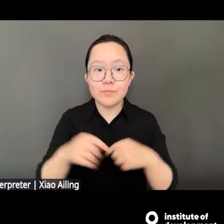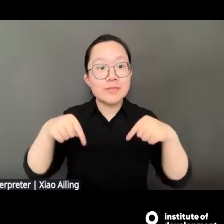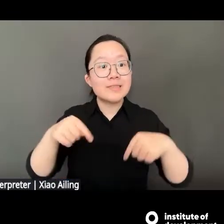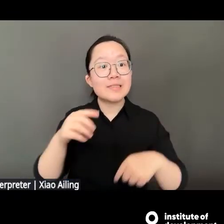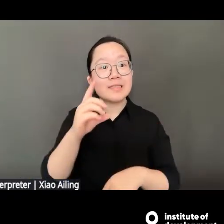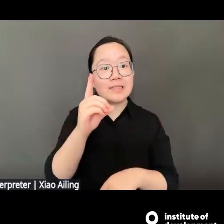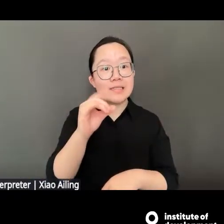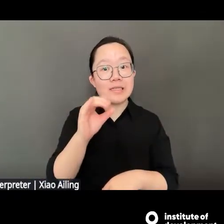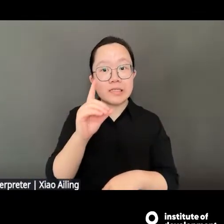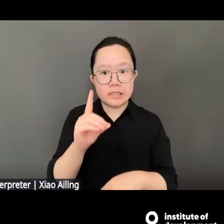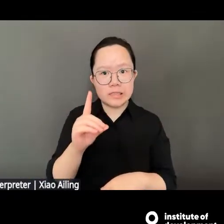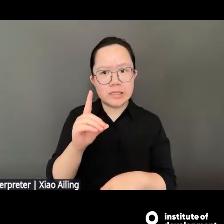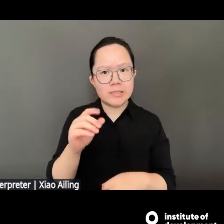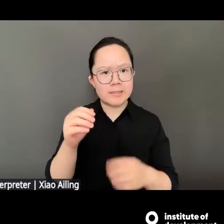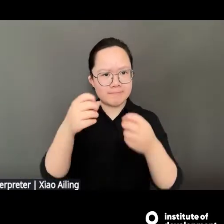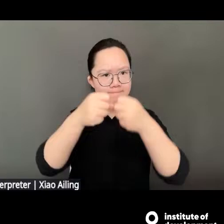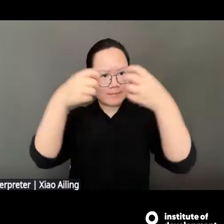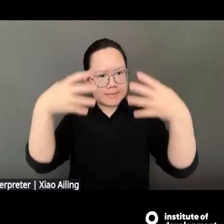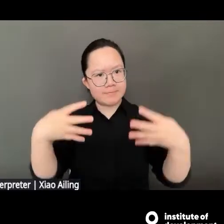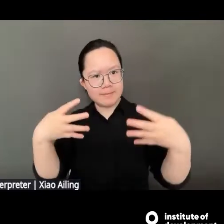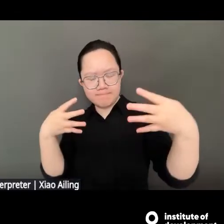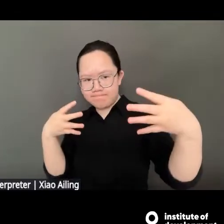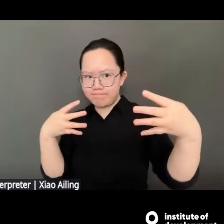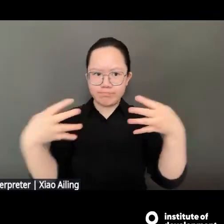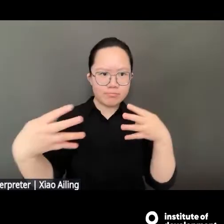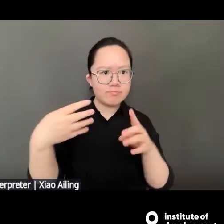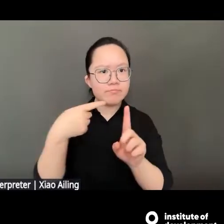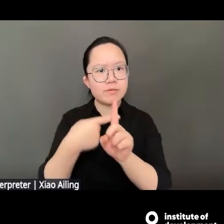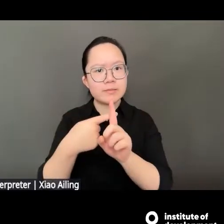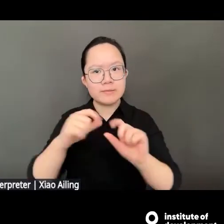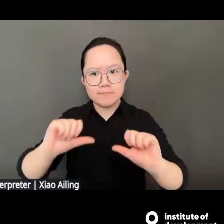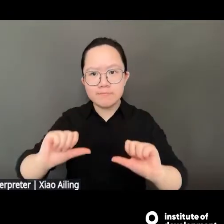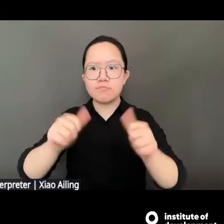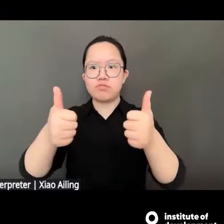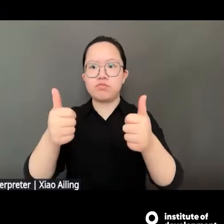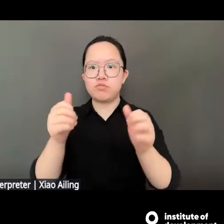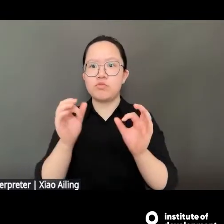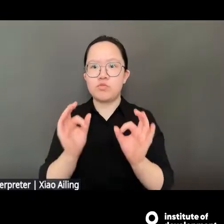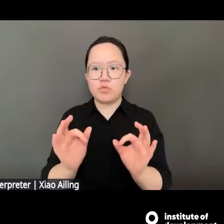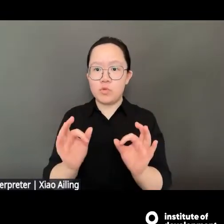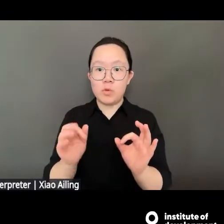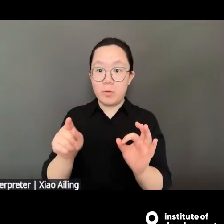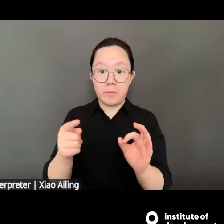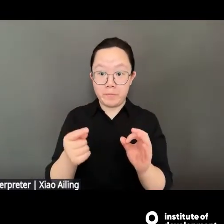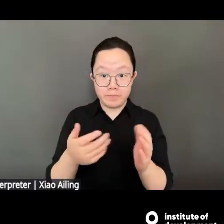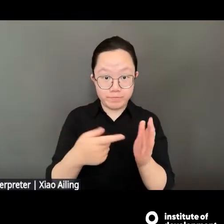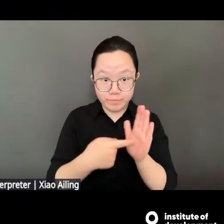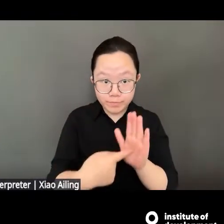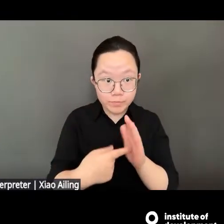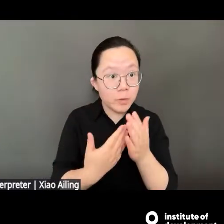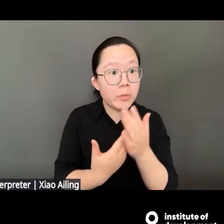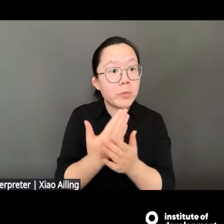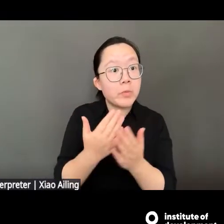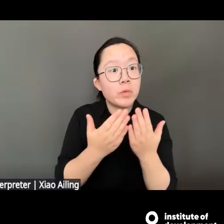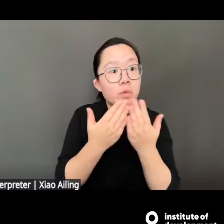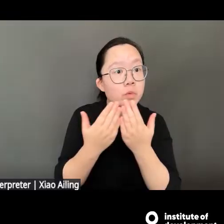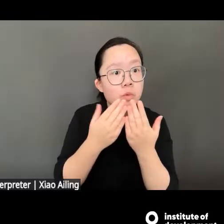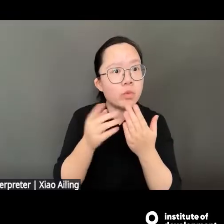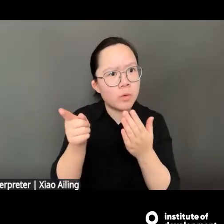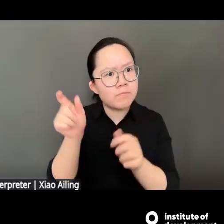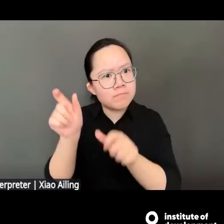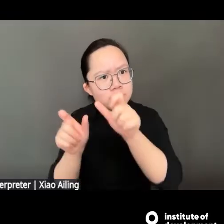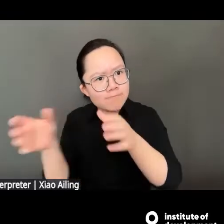governments committing almost £10 million of investment in education and health services for people with disabilities. And it has